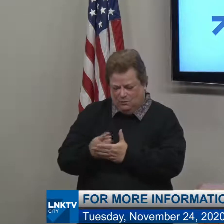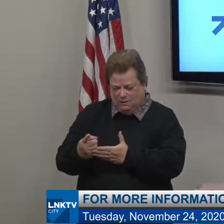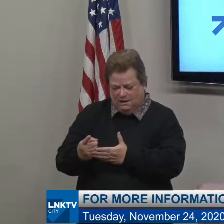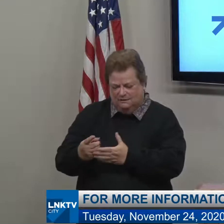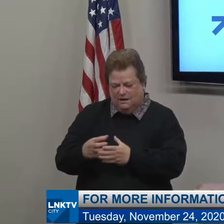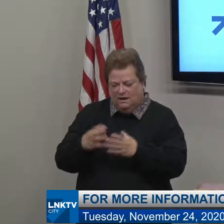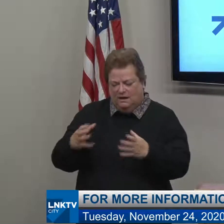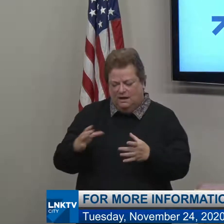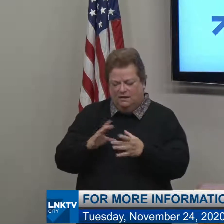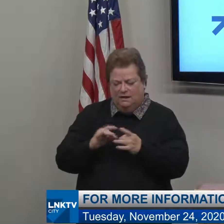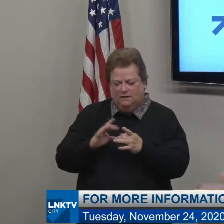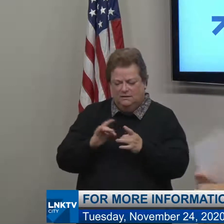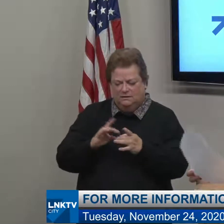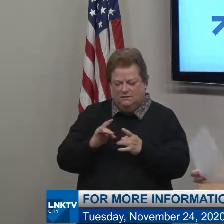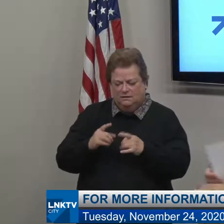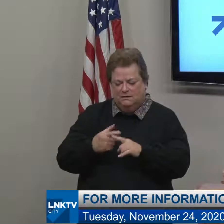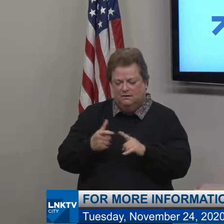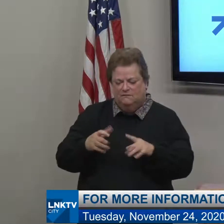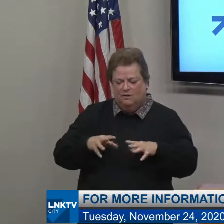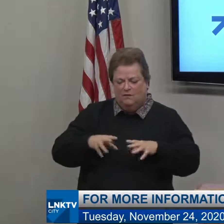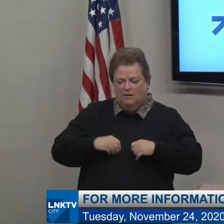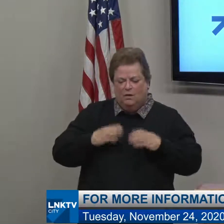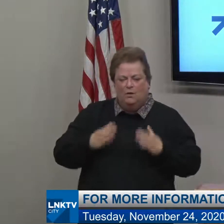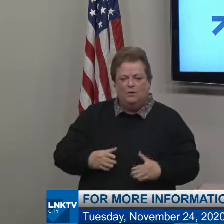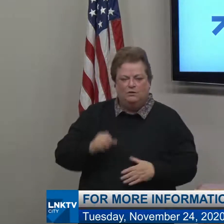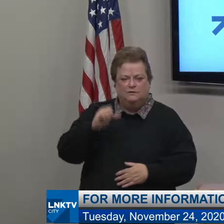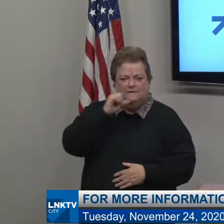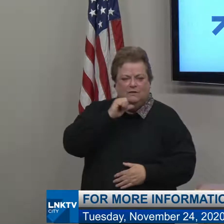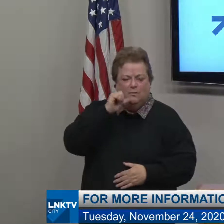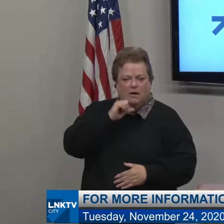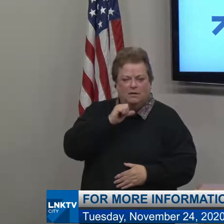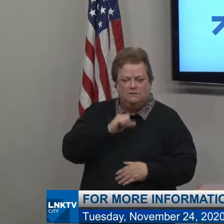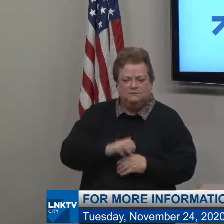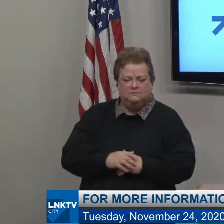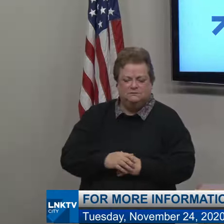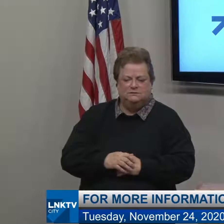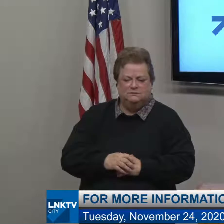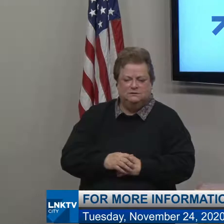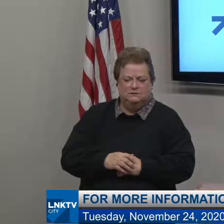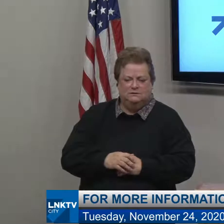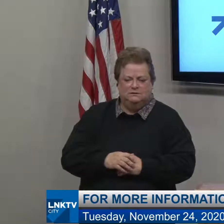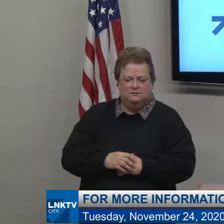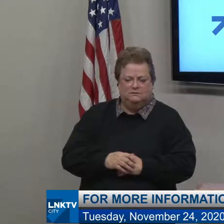particularly from owners of bars about the